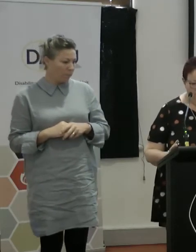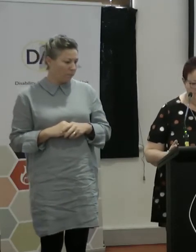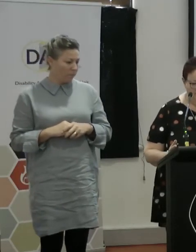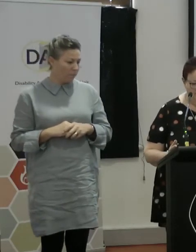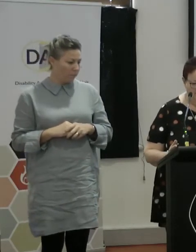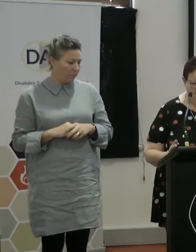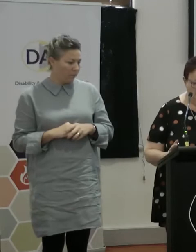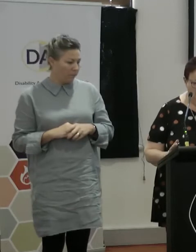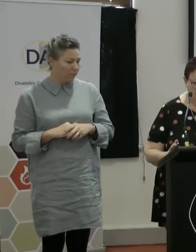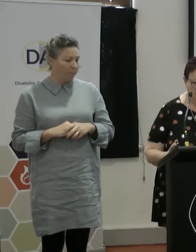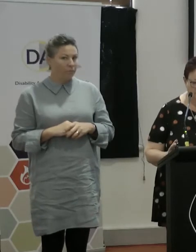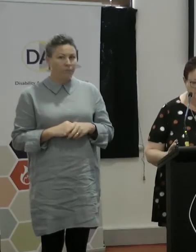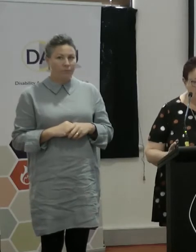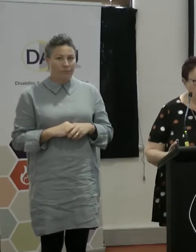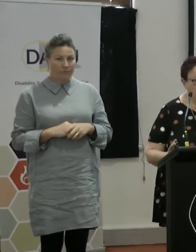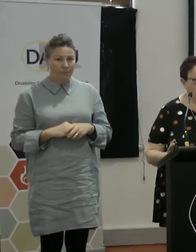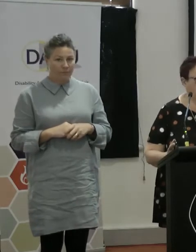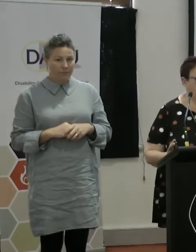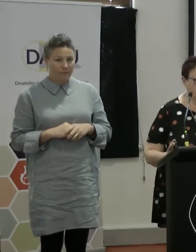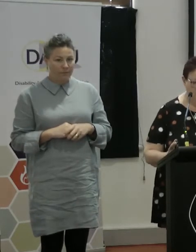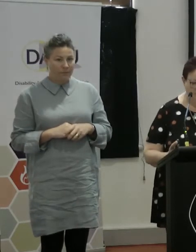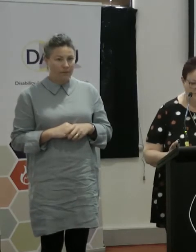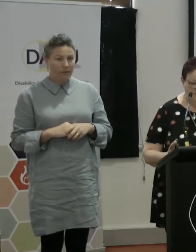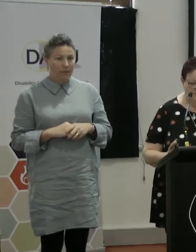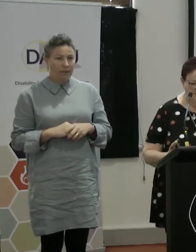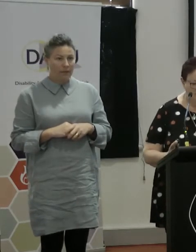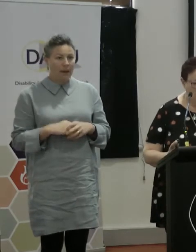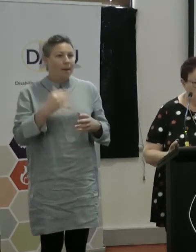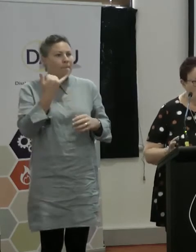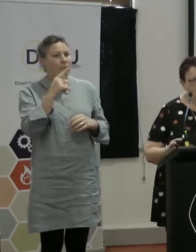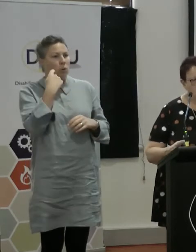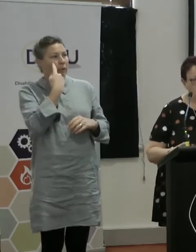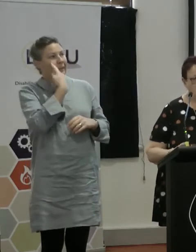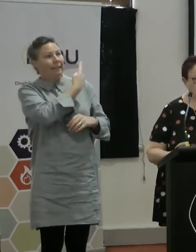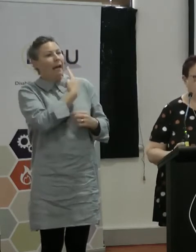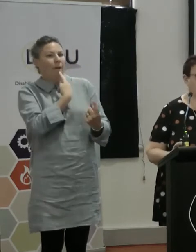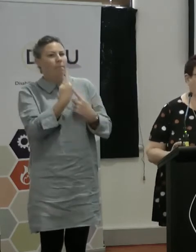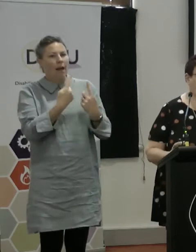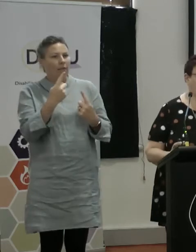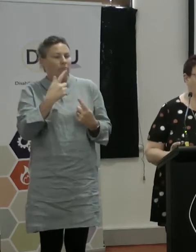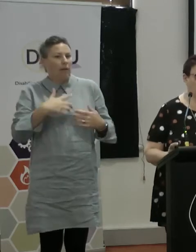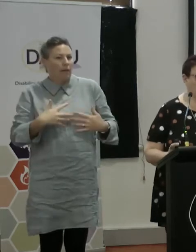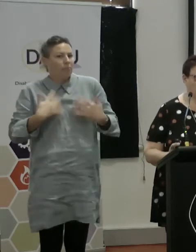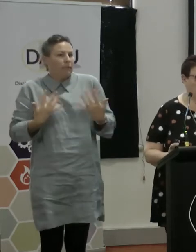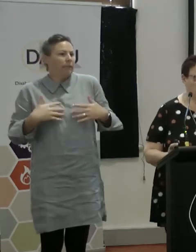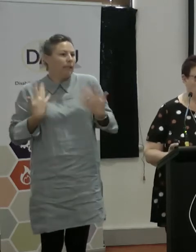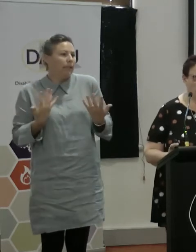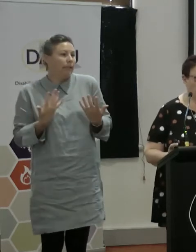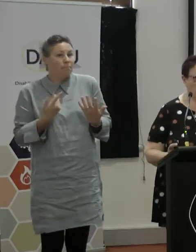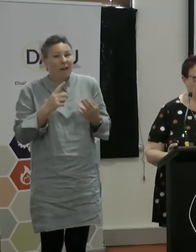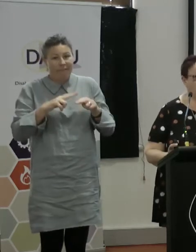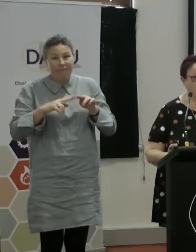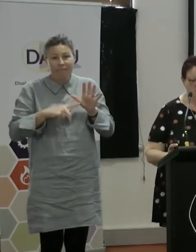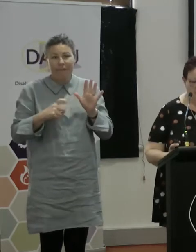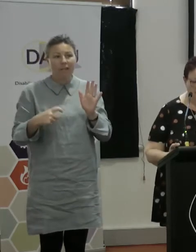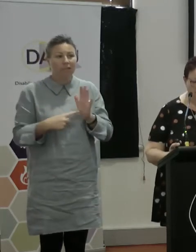before I proceed, to say that some information may be distressing. It is very factual information